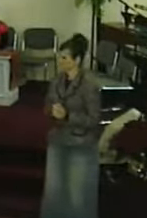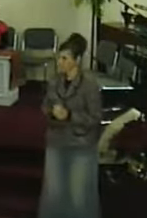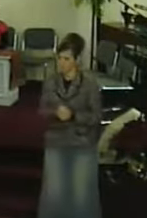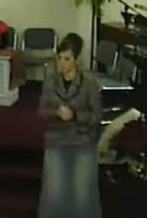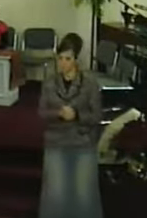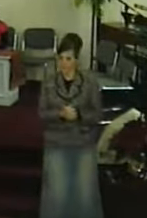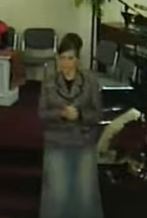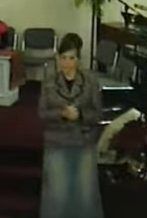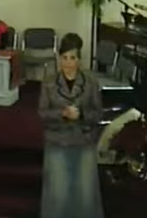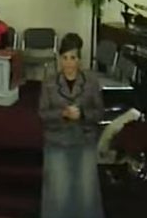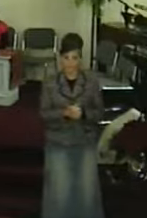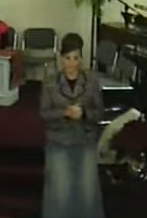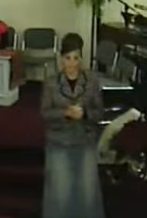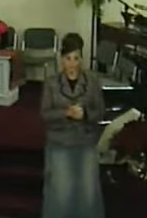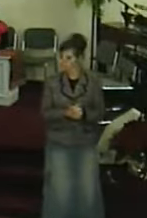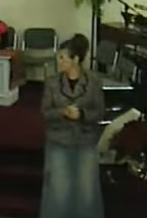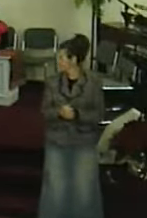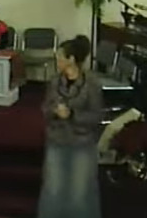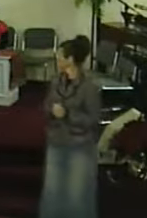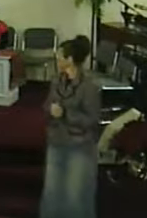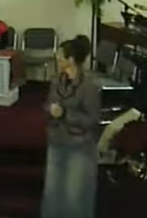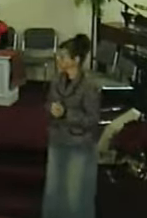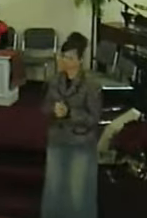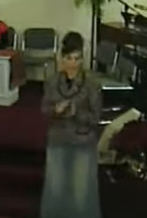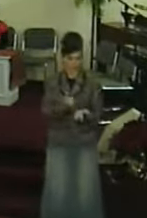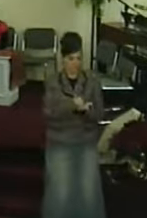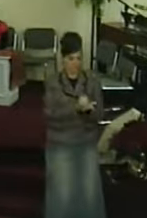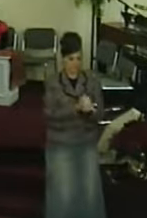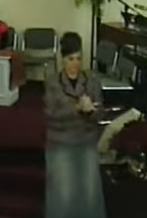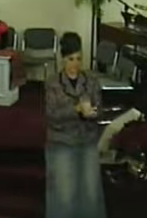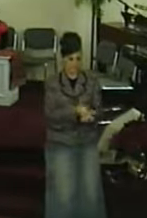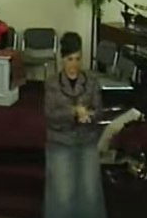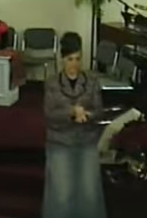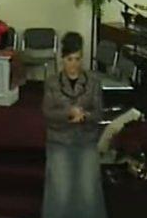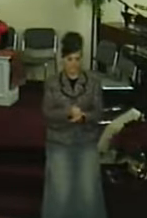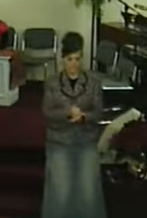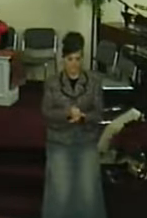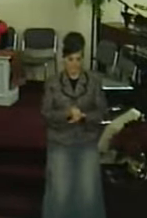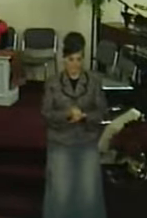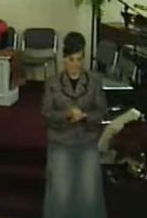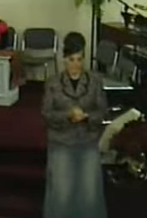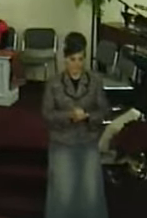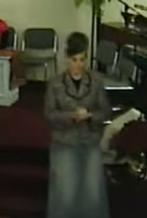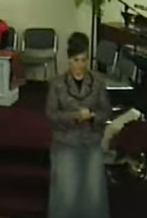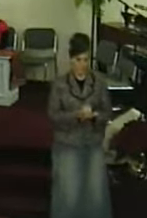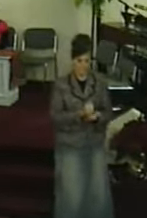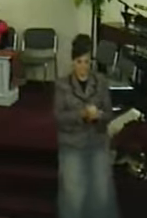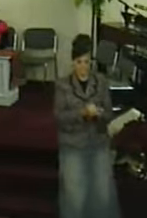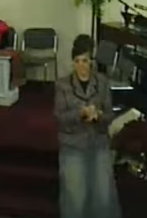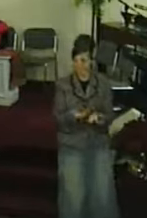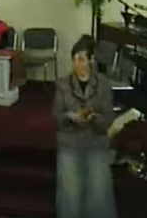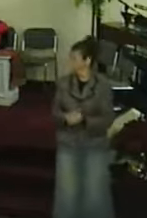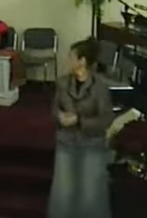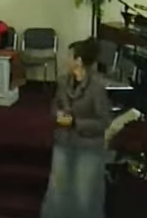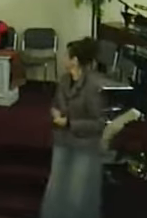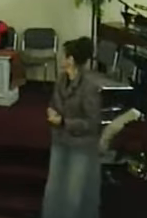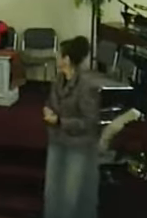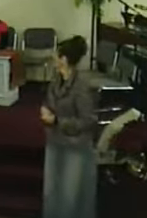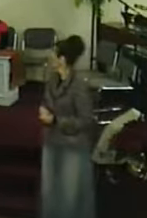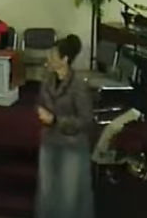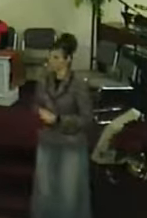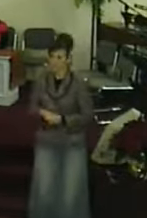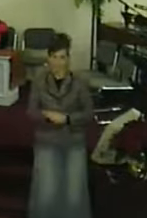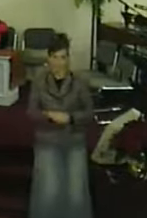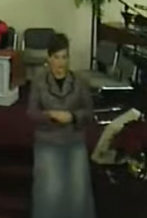okay? Amen. How many's going to help me with that? Everybody going to help? Okay. We ask again that you please set all